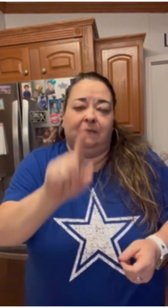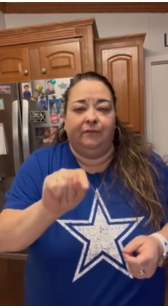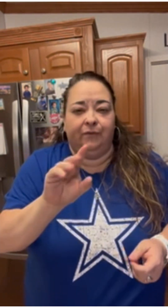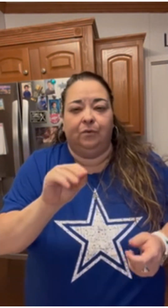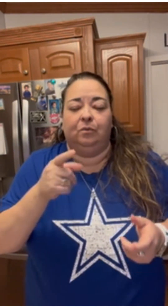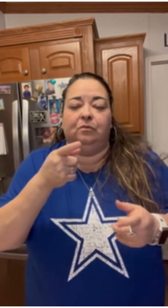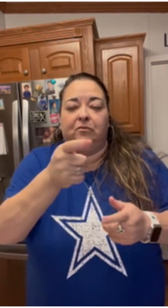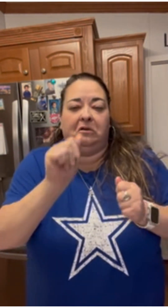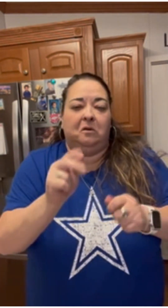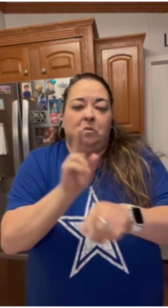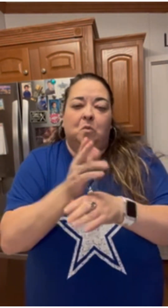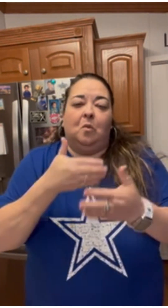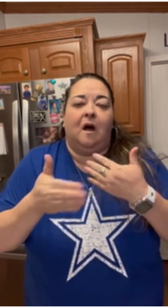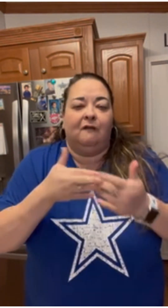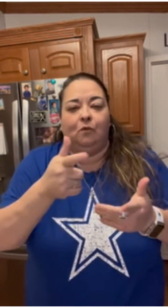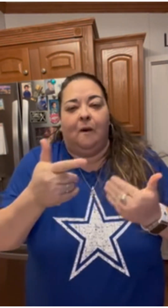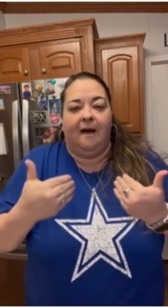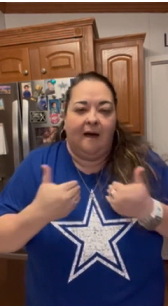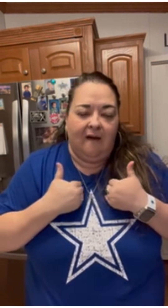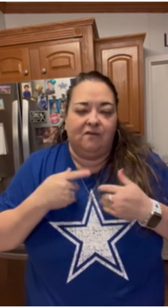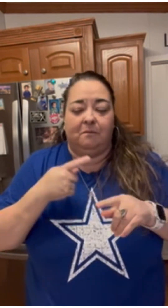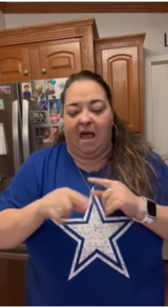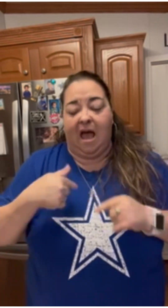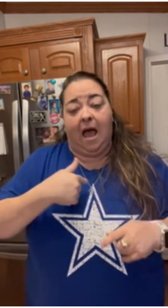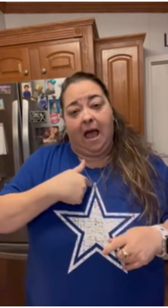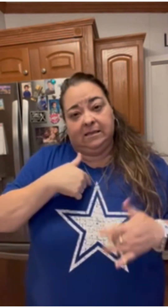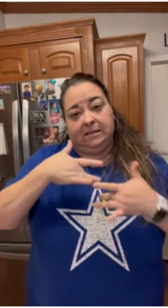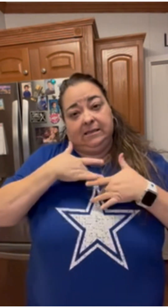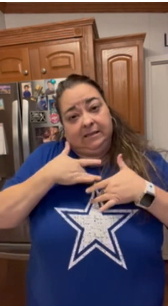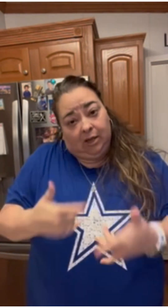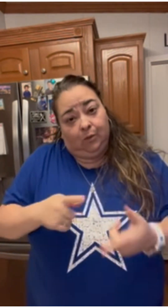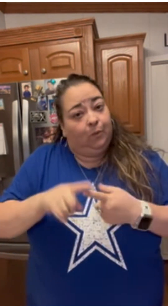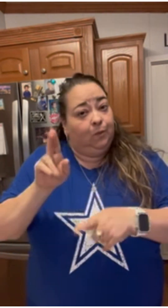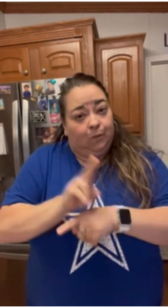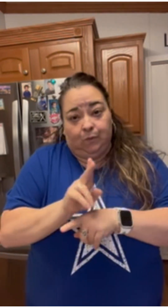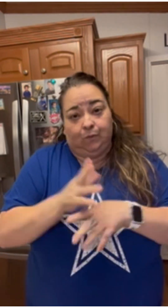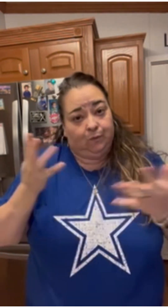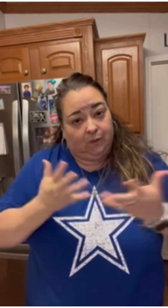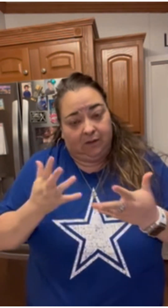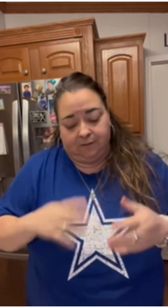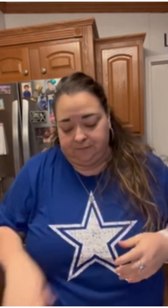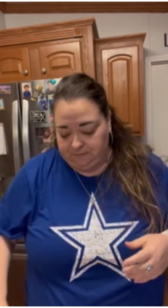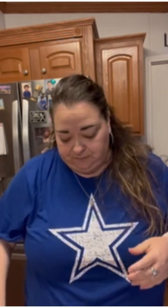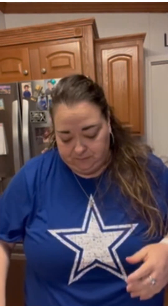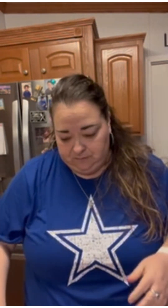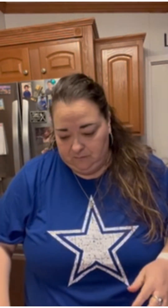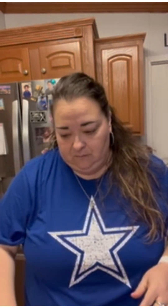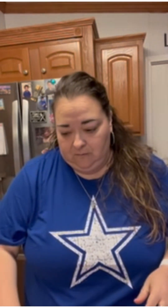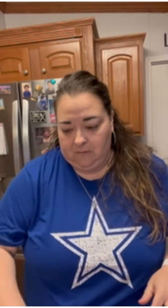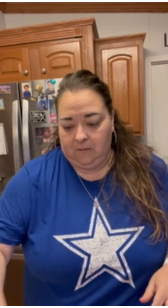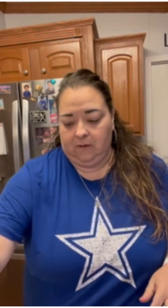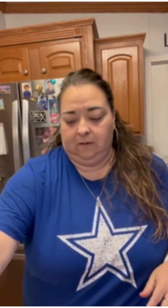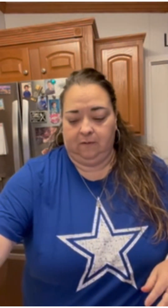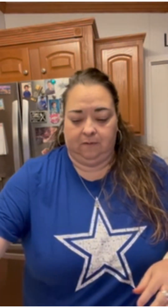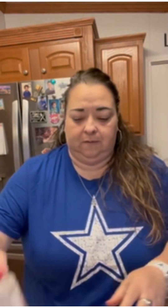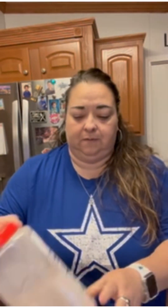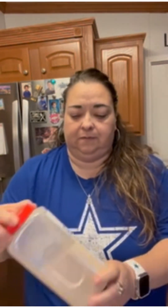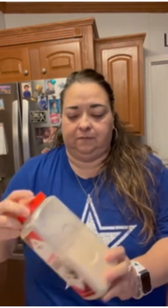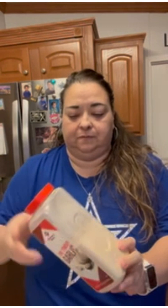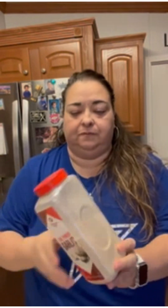to have these exact spices. You can use whatever you have in the kitchen, but this is what I typically put in it.